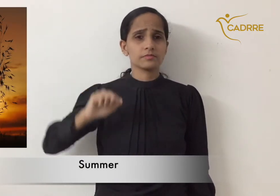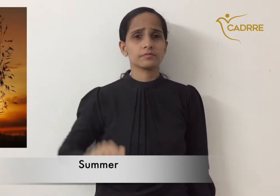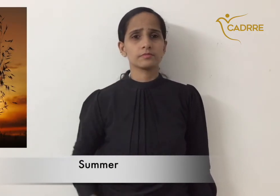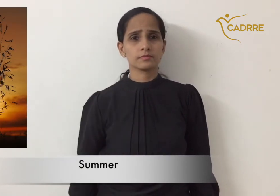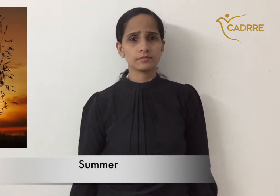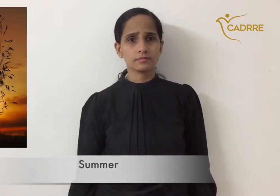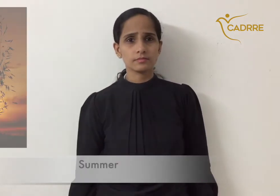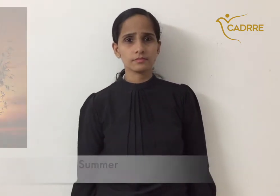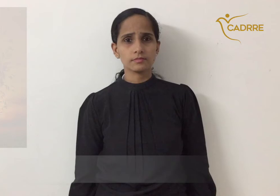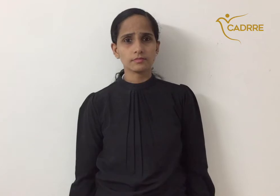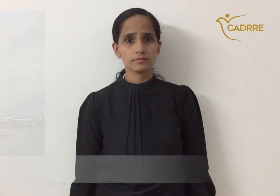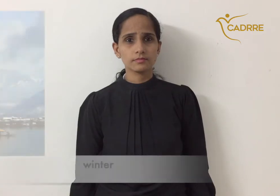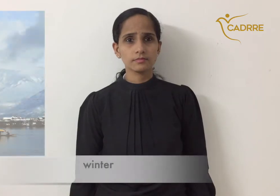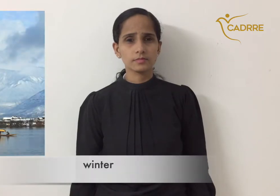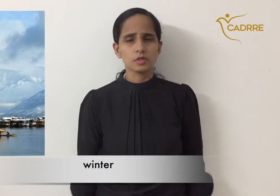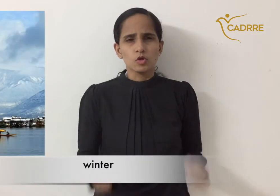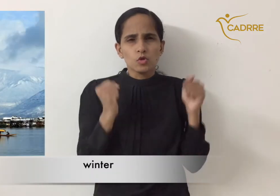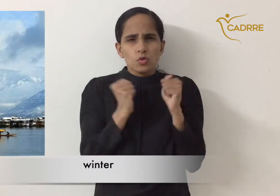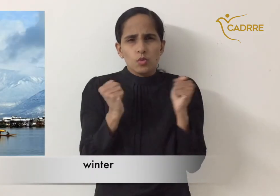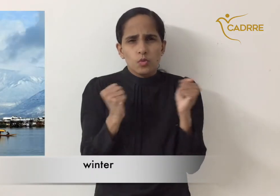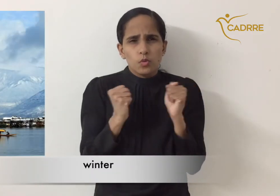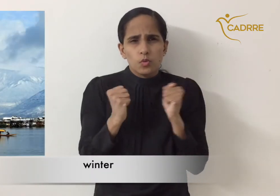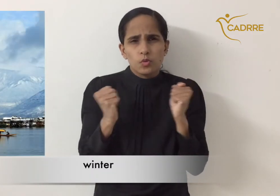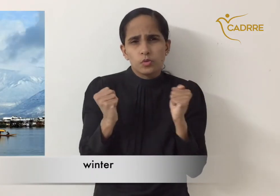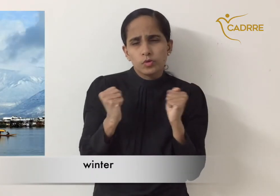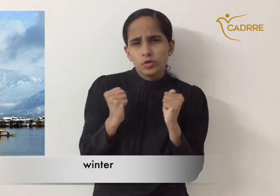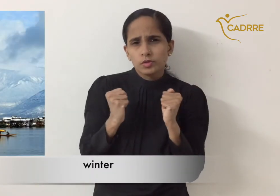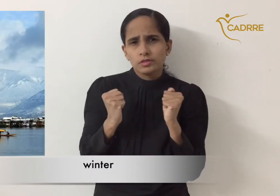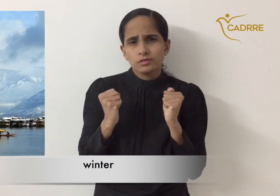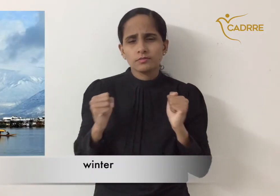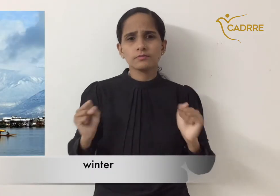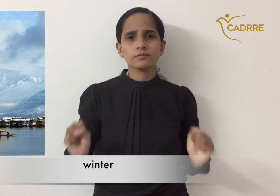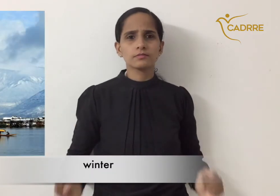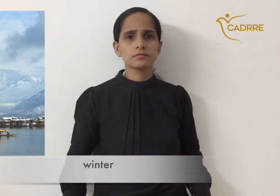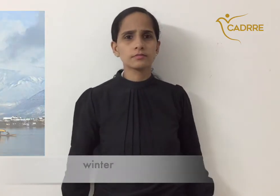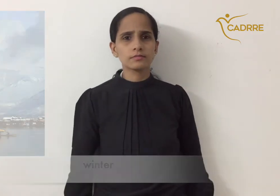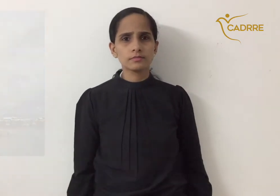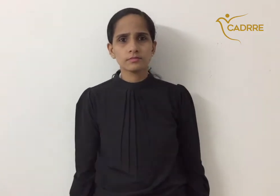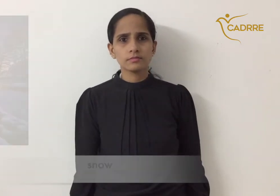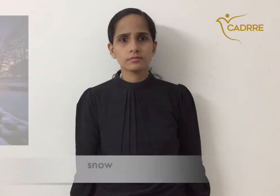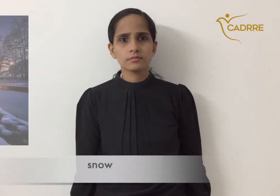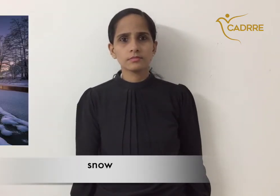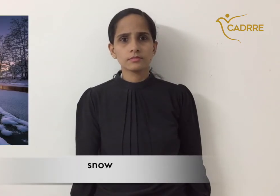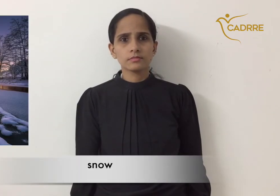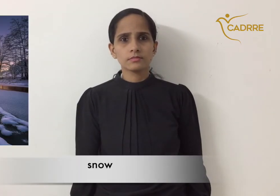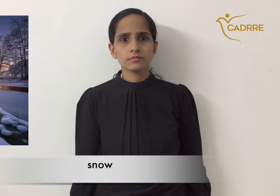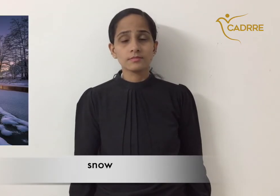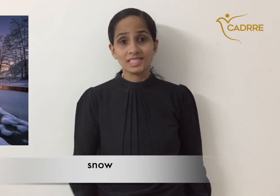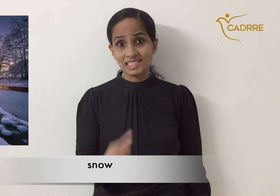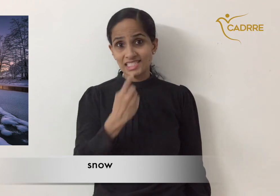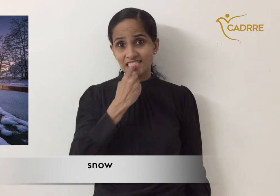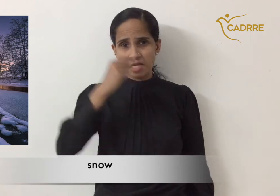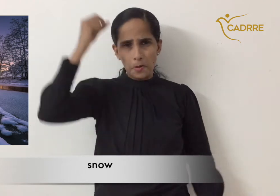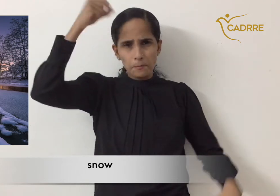summer, winter,